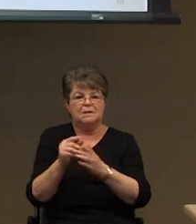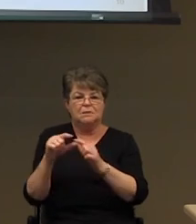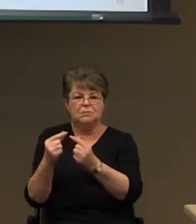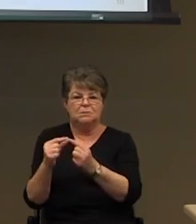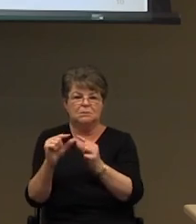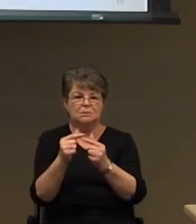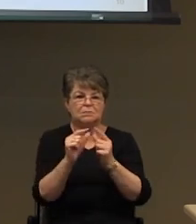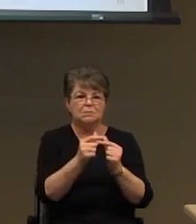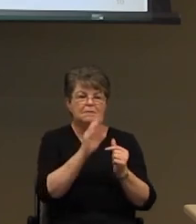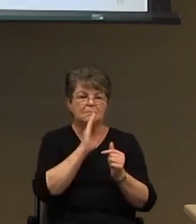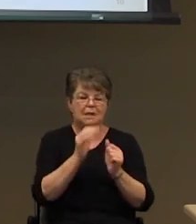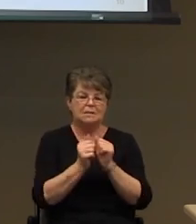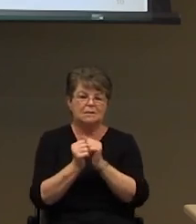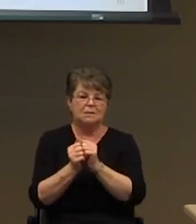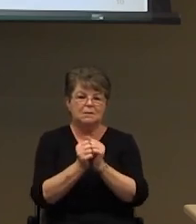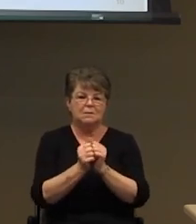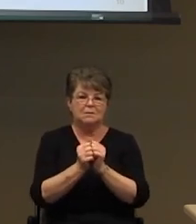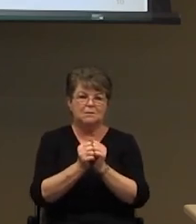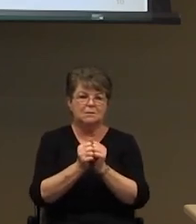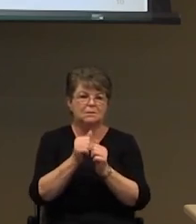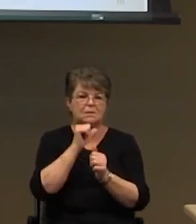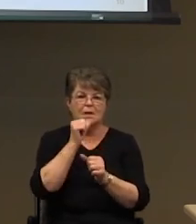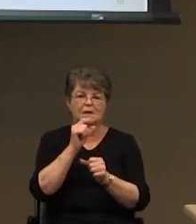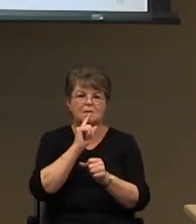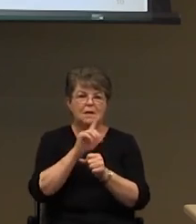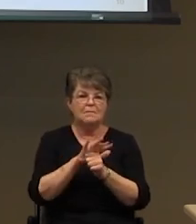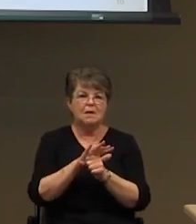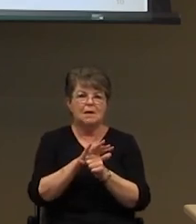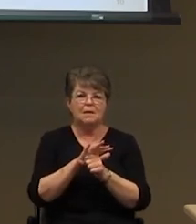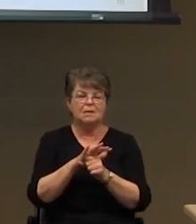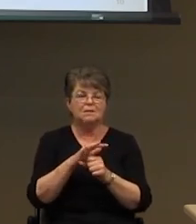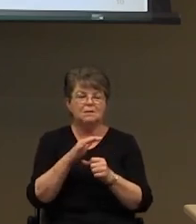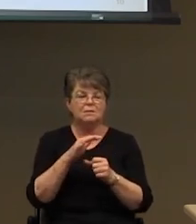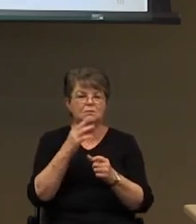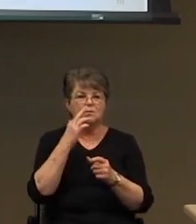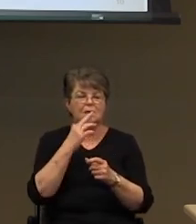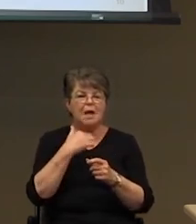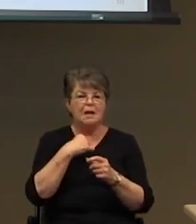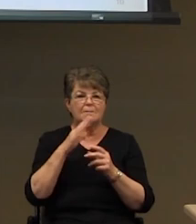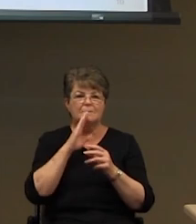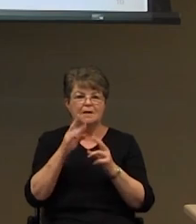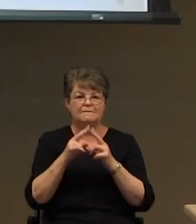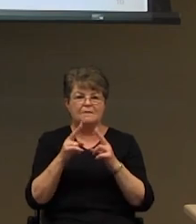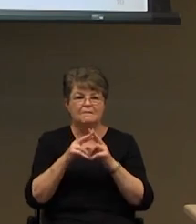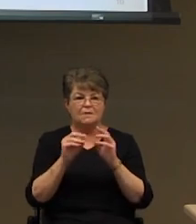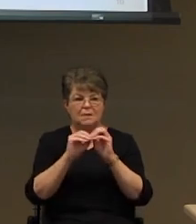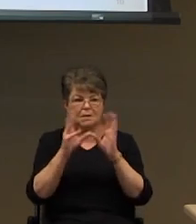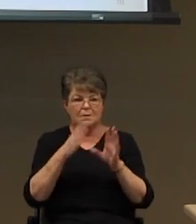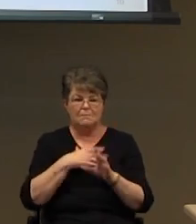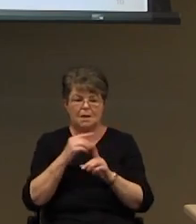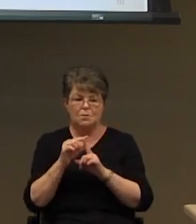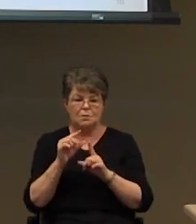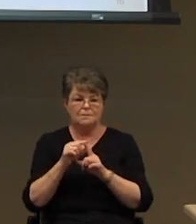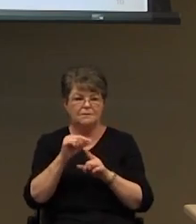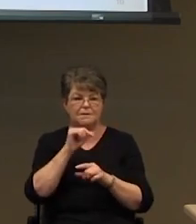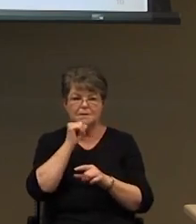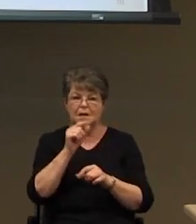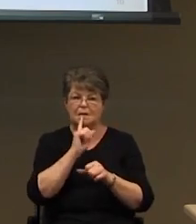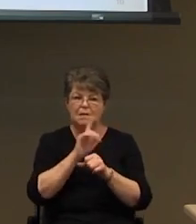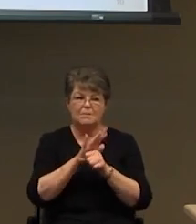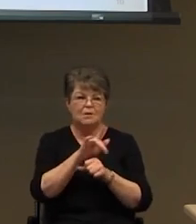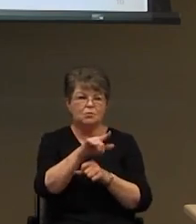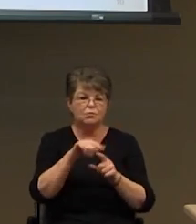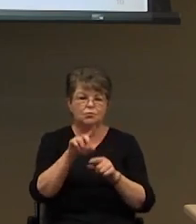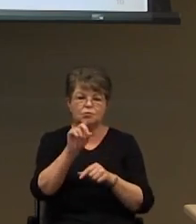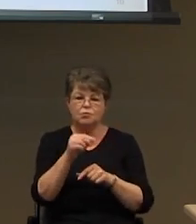together. And it doesn't mean, doesn't commit you, the reason why I use accept, and I'm being very, very clear with my words here, it doesn't commit you to